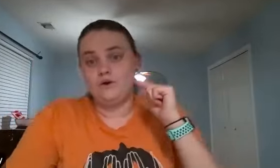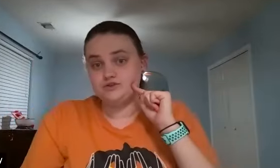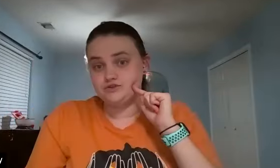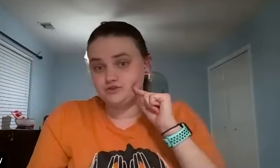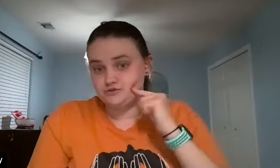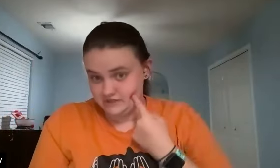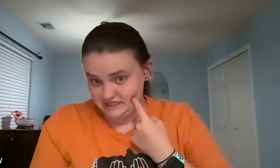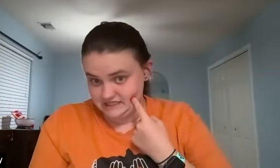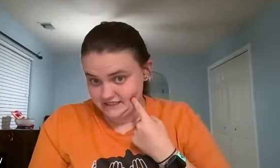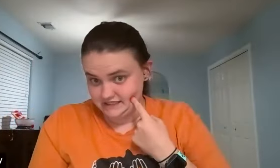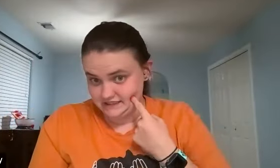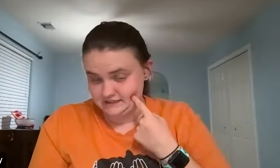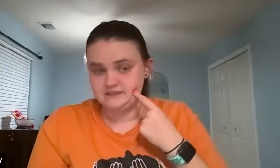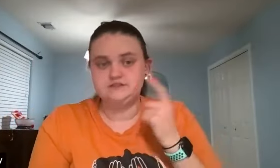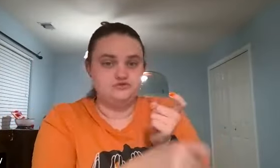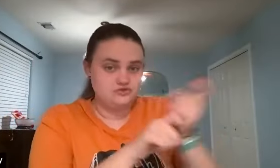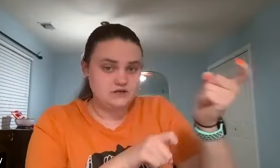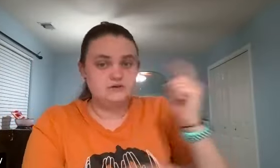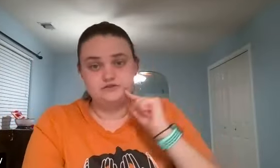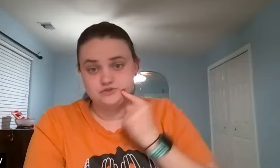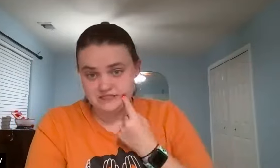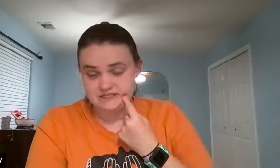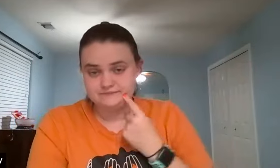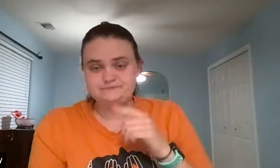or treat. So trick or treat.